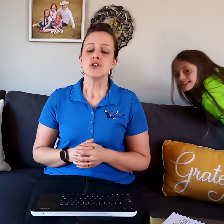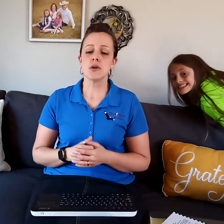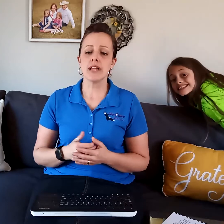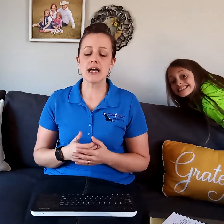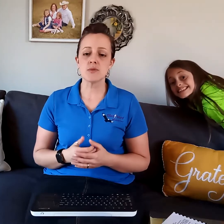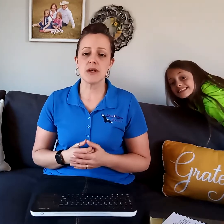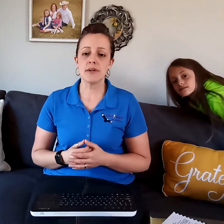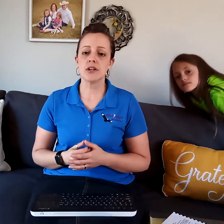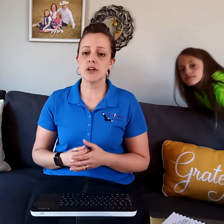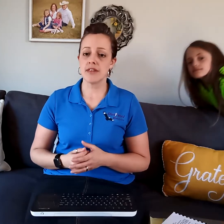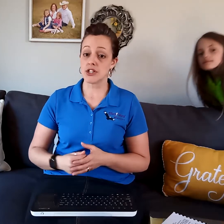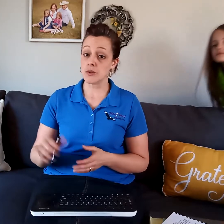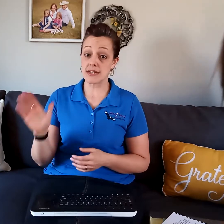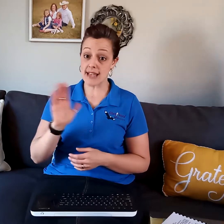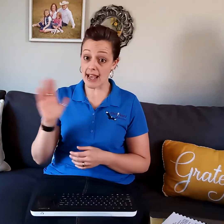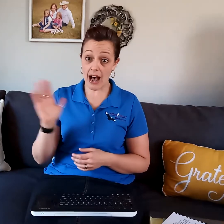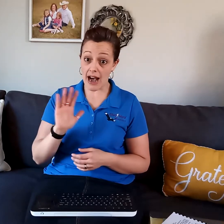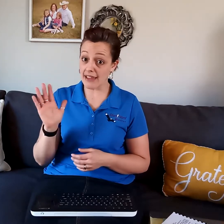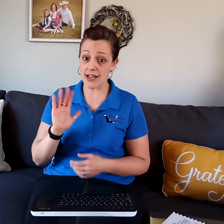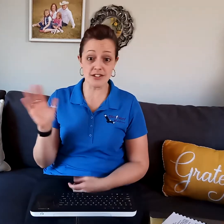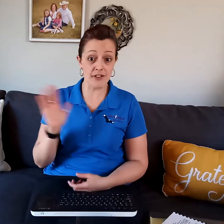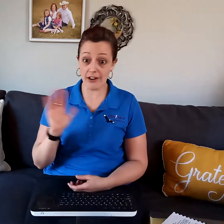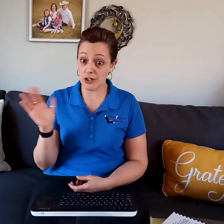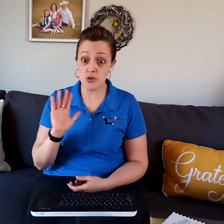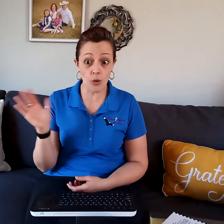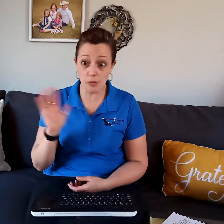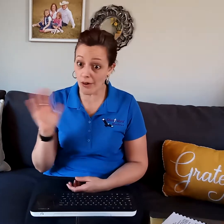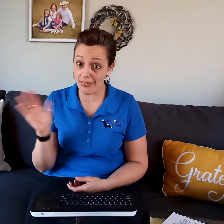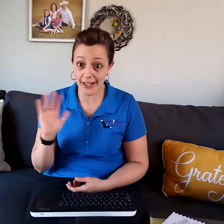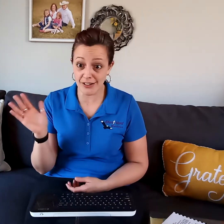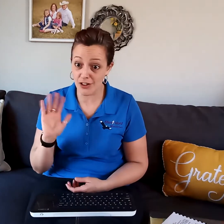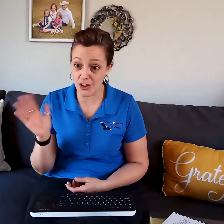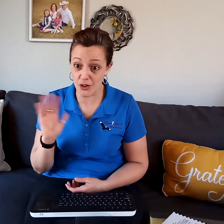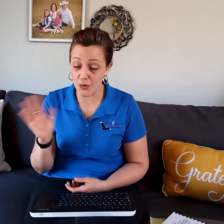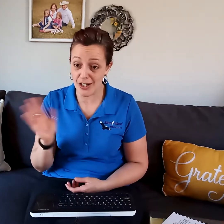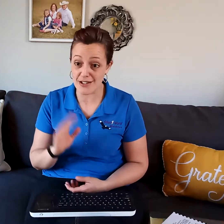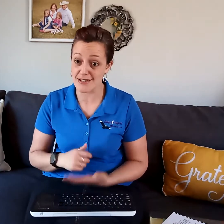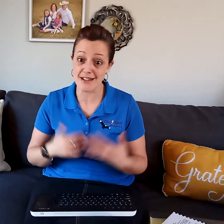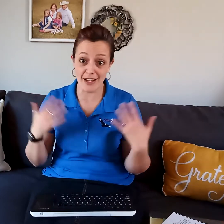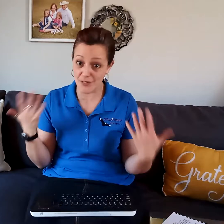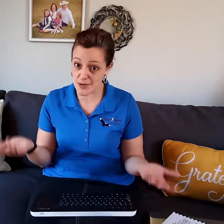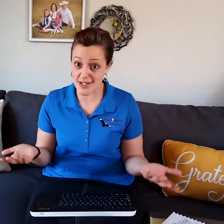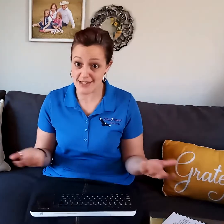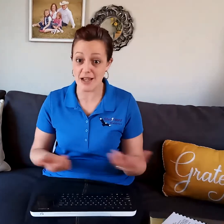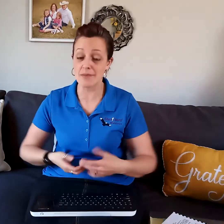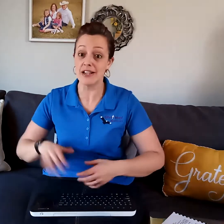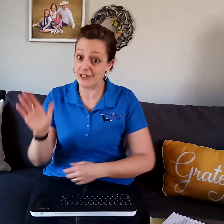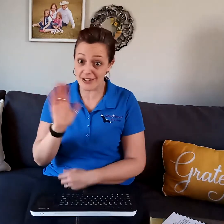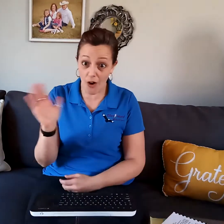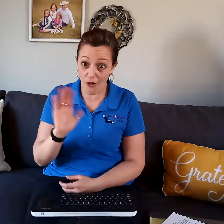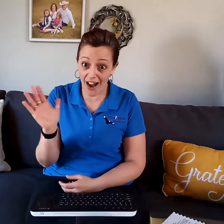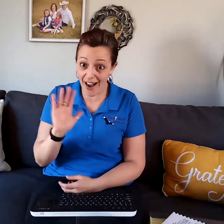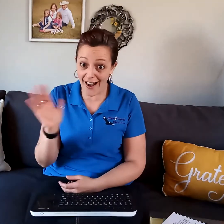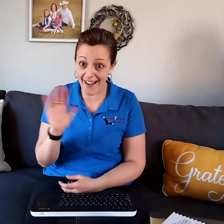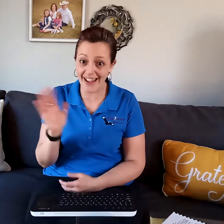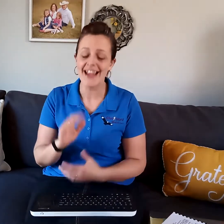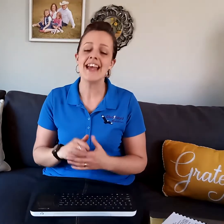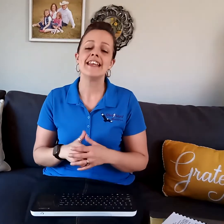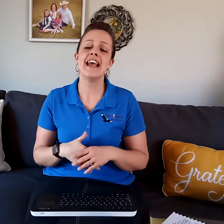So last week we learned that you would say hi. That's a very normal thing to do, because if you see somebody, you're going to say, oh, hi.